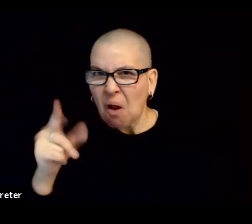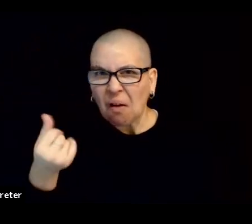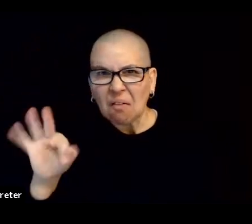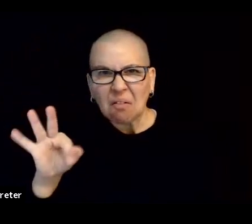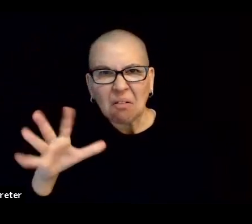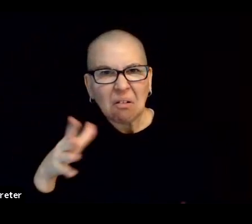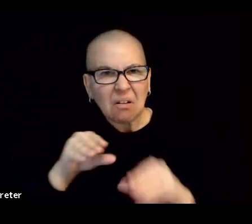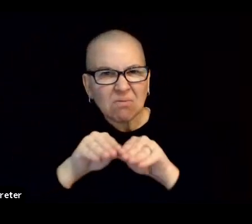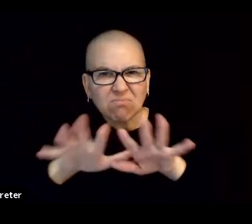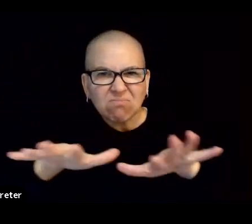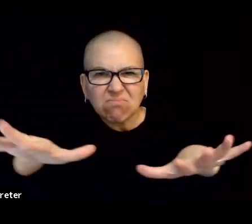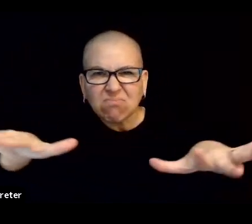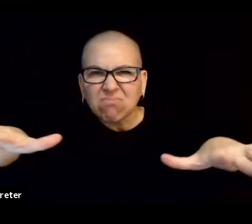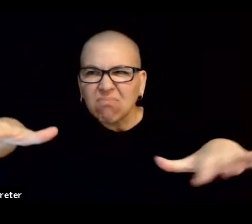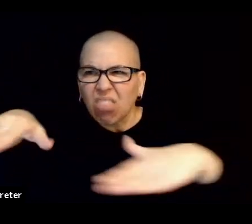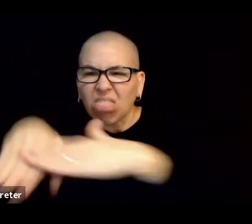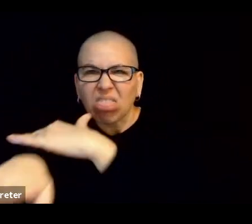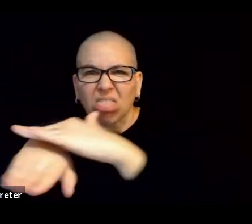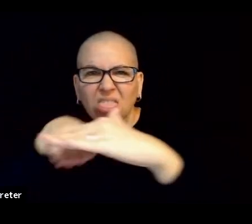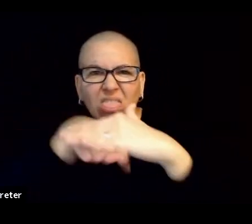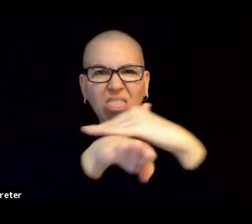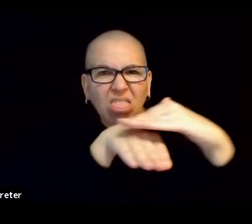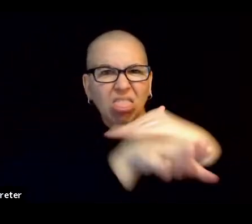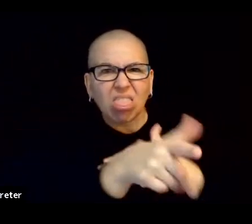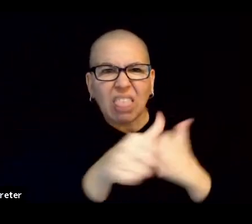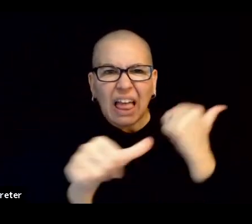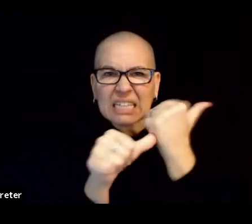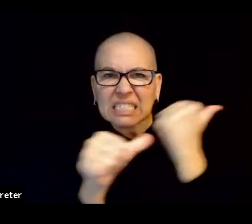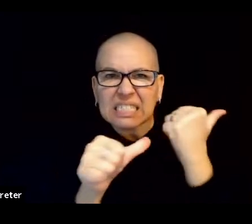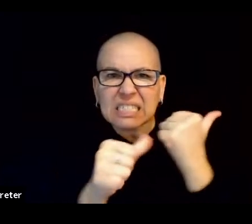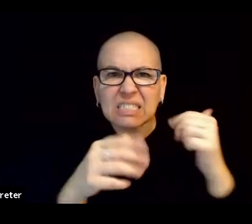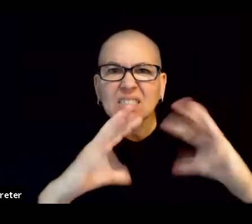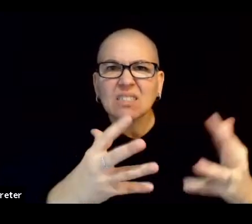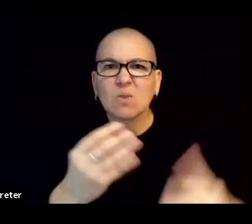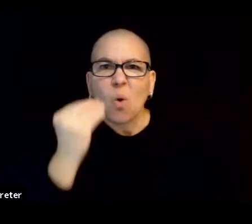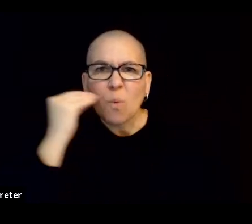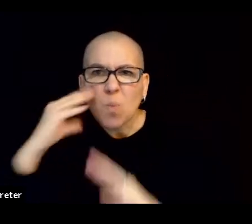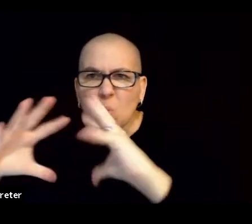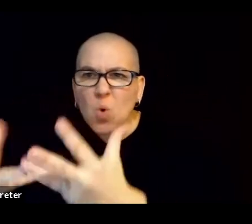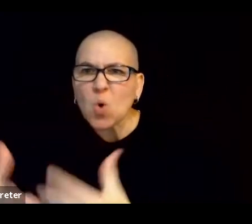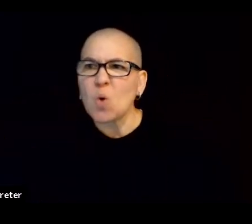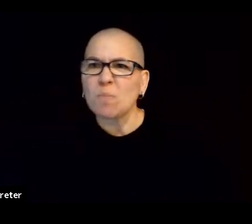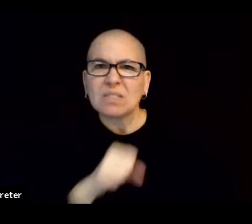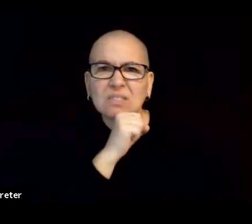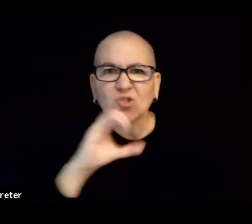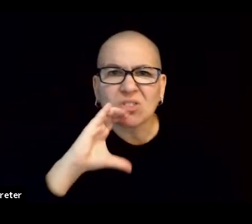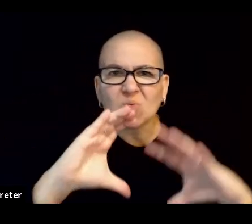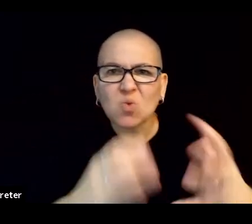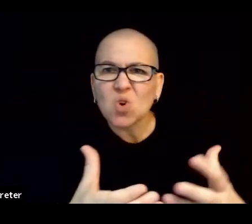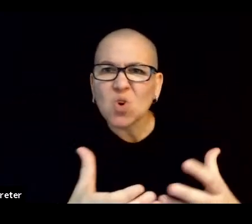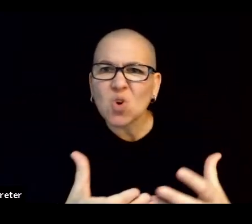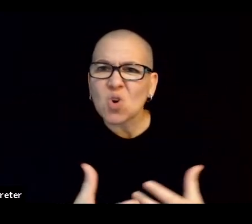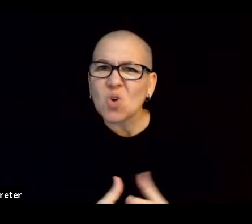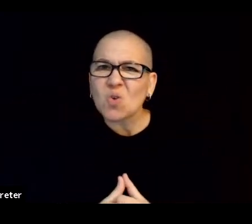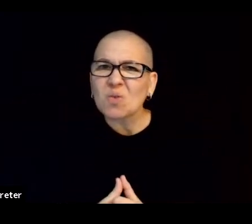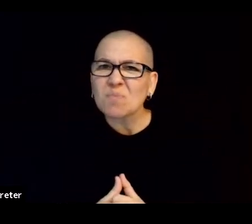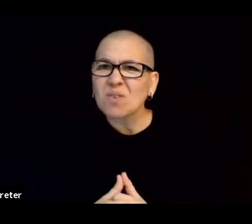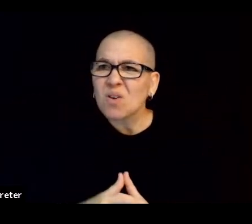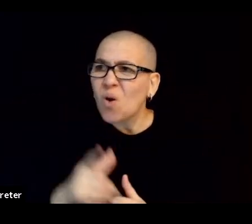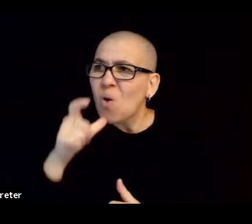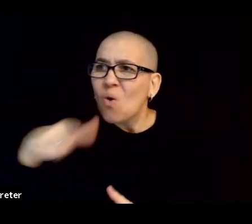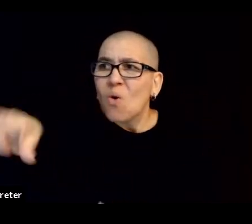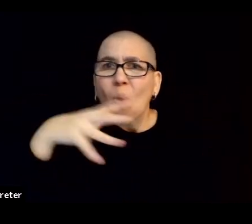to the health and well-being of countless Minnesotans. And for older workers who have lost work, we know that the road back will in many cases